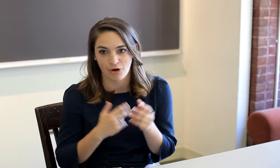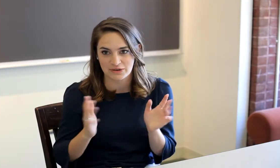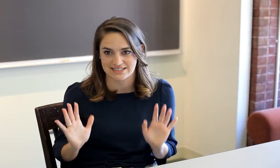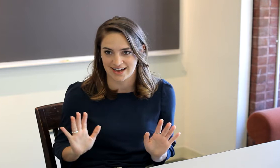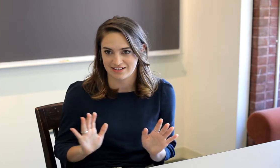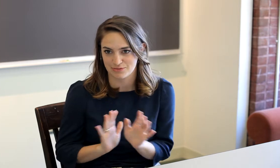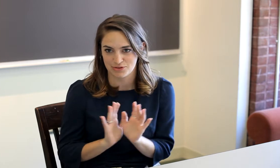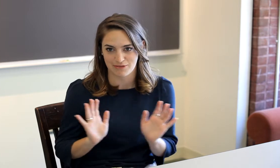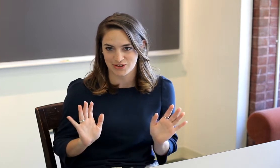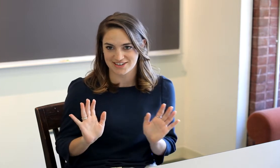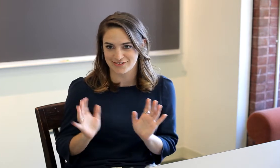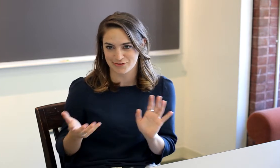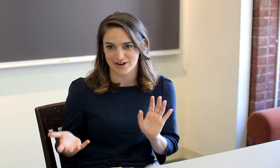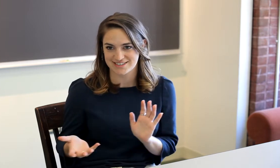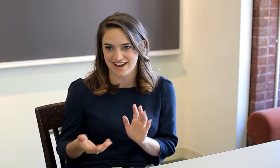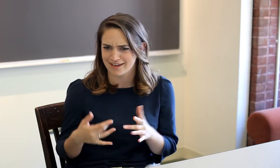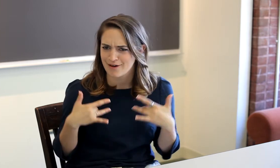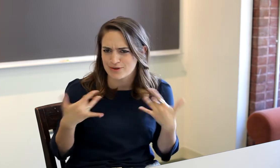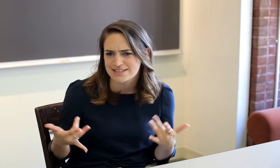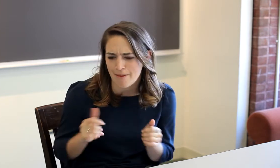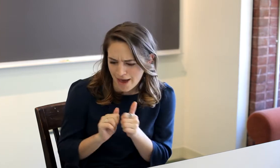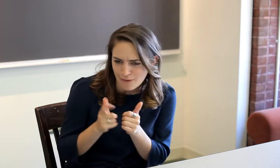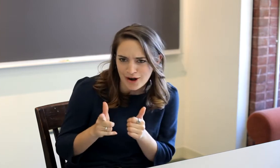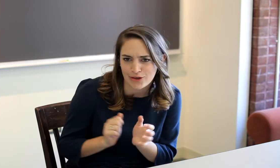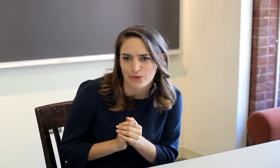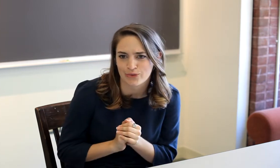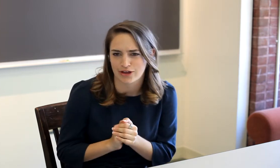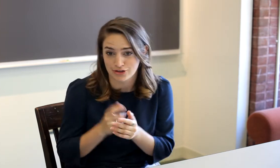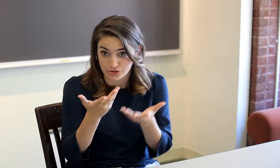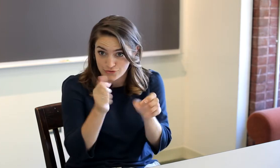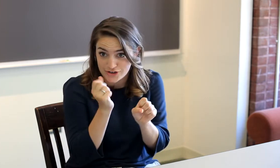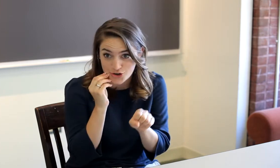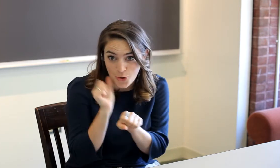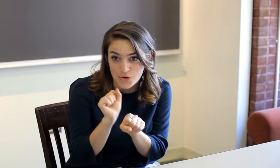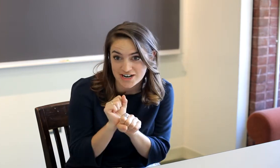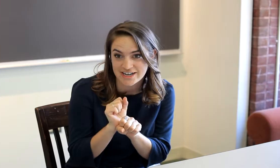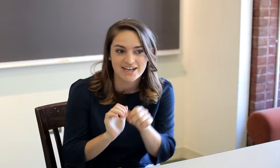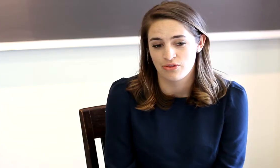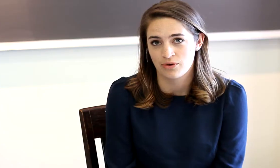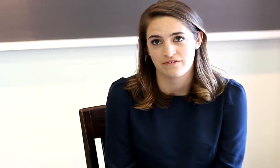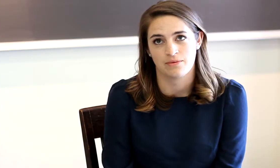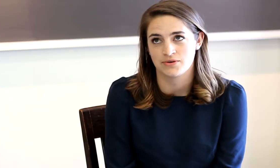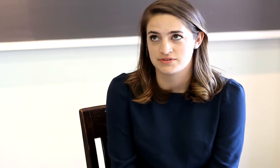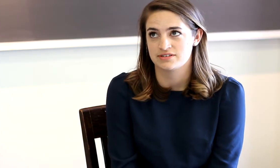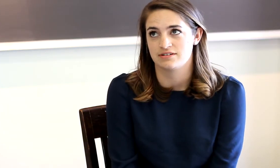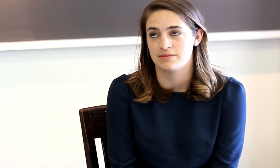always sign at them with my voice off before outside. Like, what's up? How are you? Like, did you finish your homework? One of the most amazing